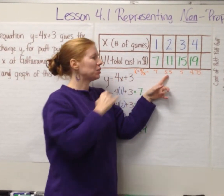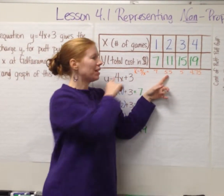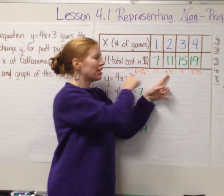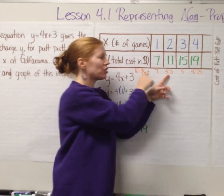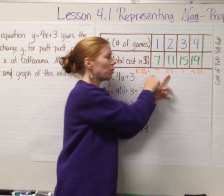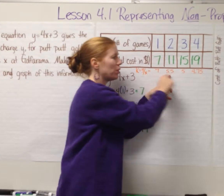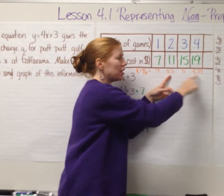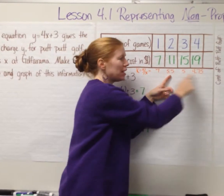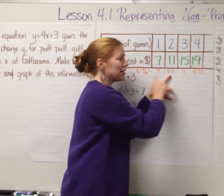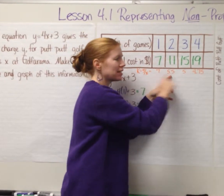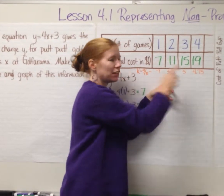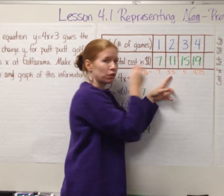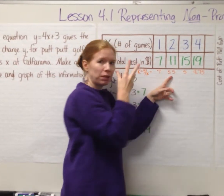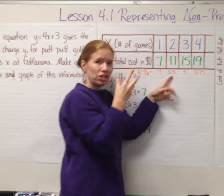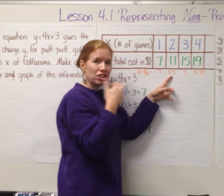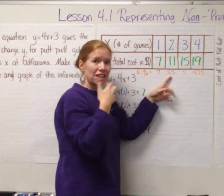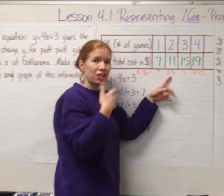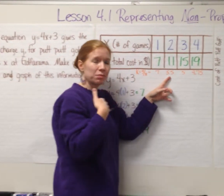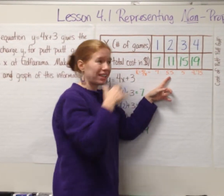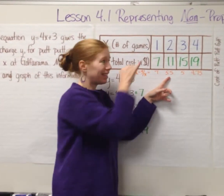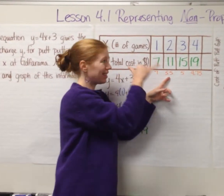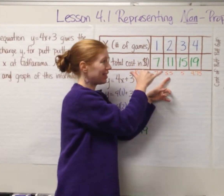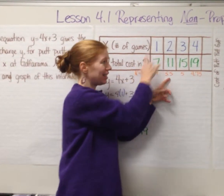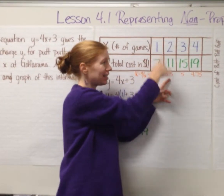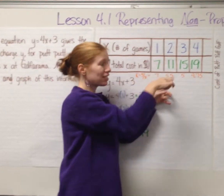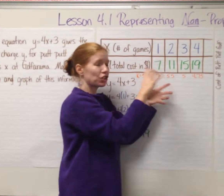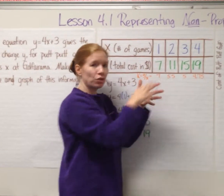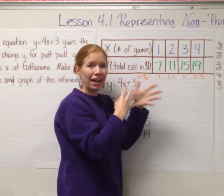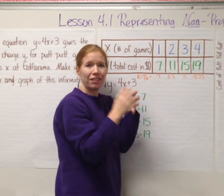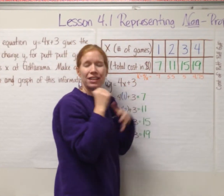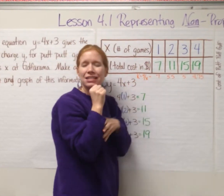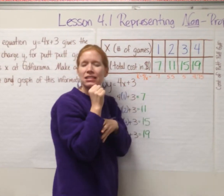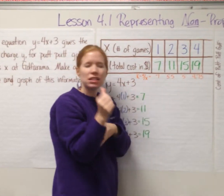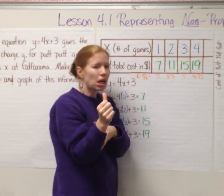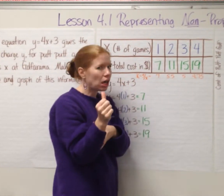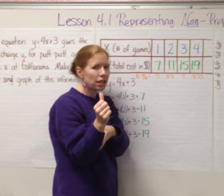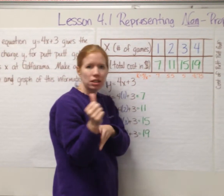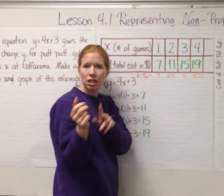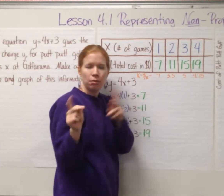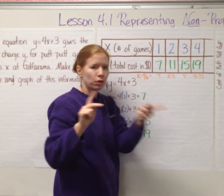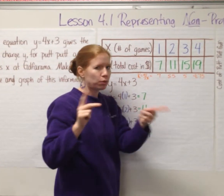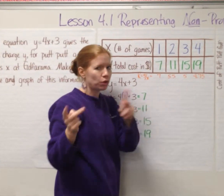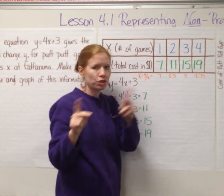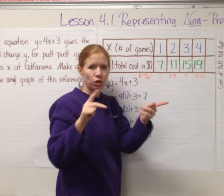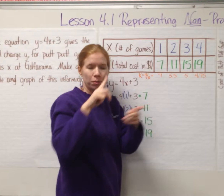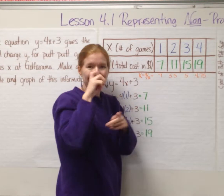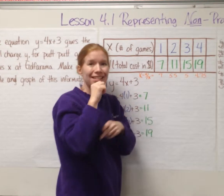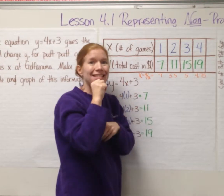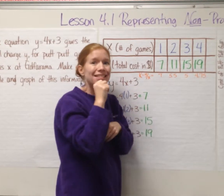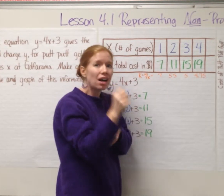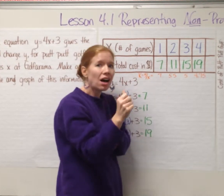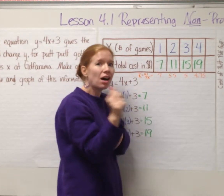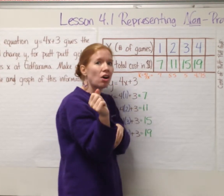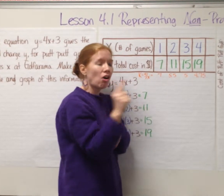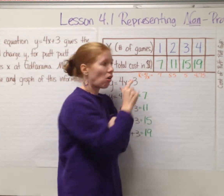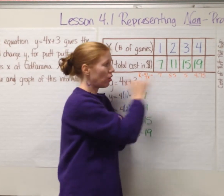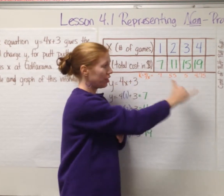Oh, so this information tells me that this graph is not proportional because it is not all the